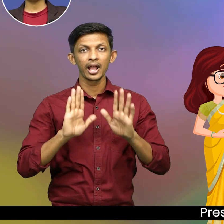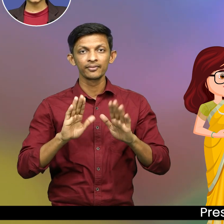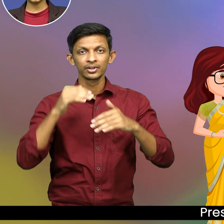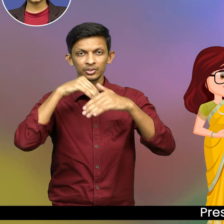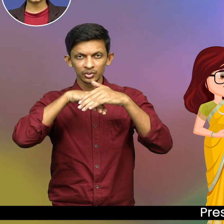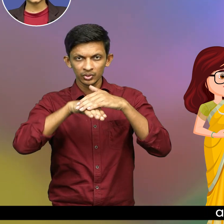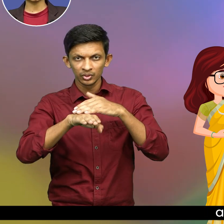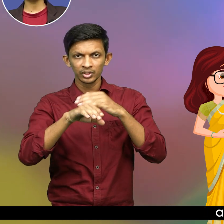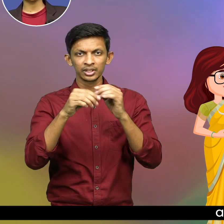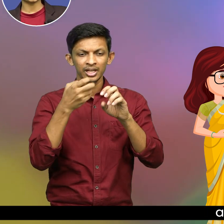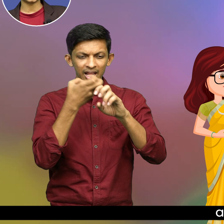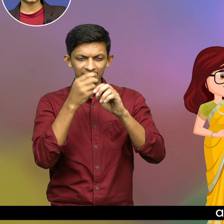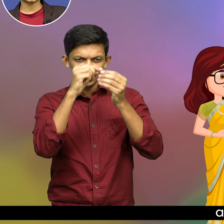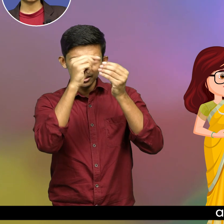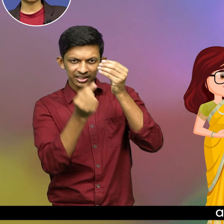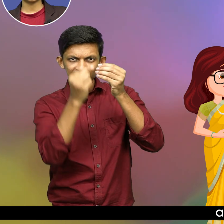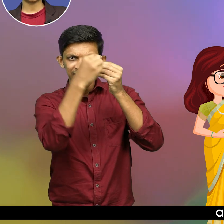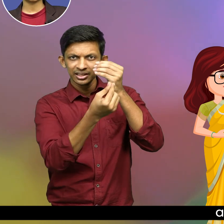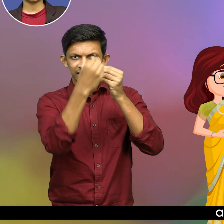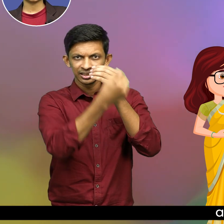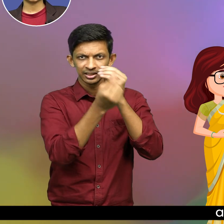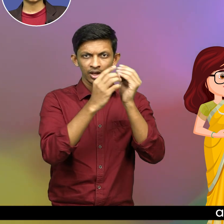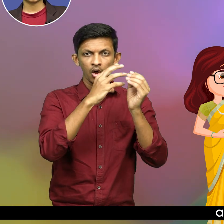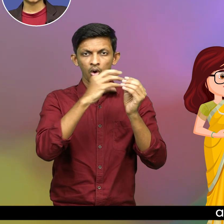present in fibers and stones,